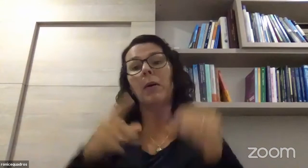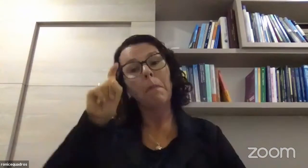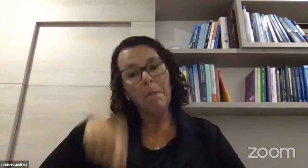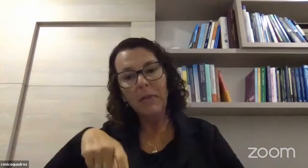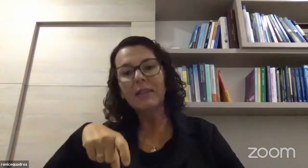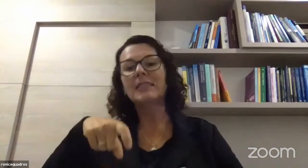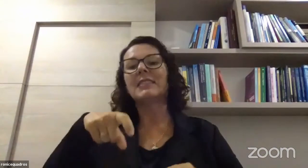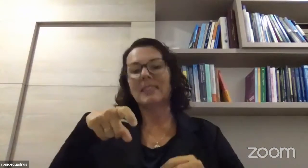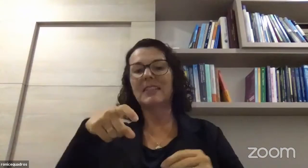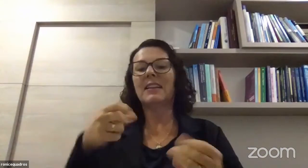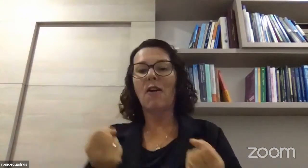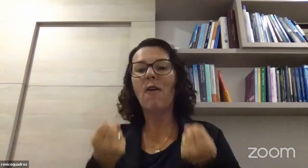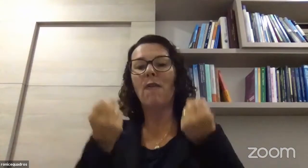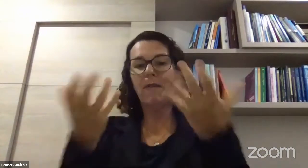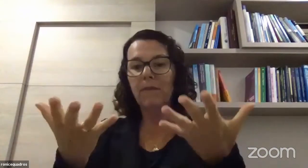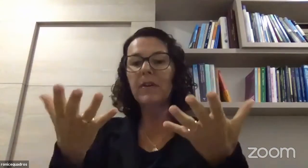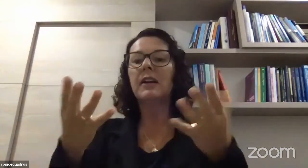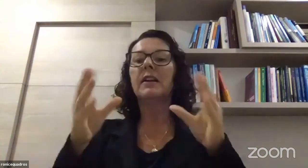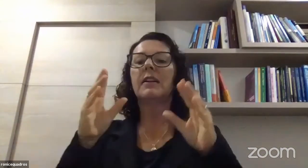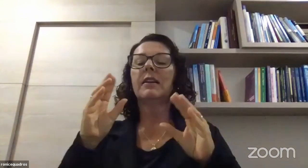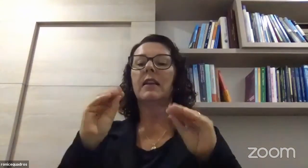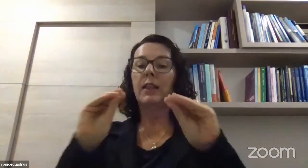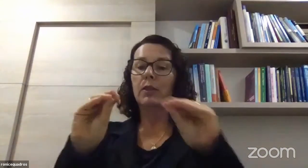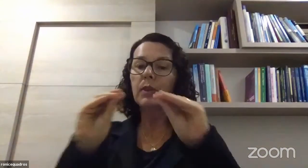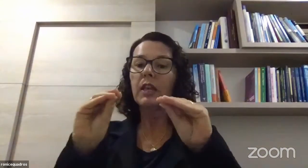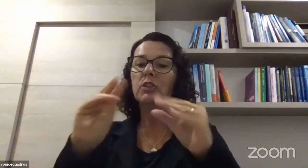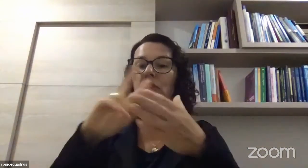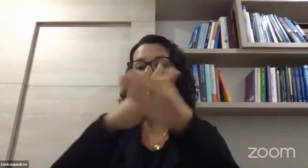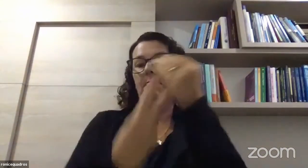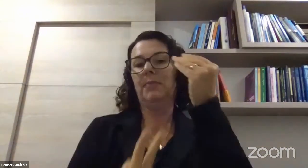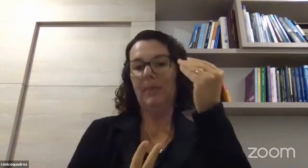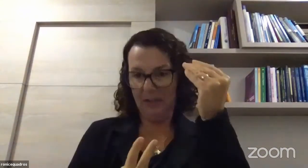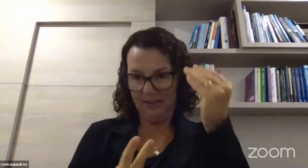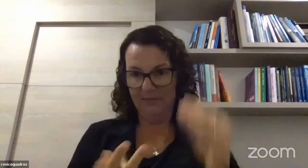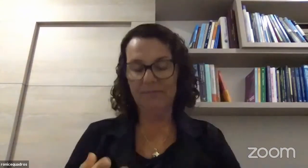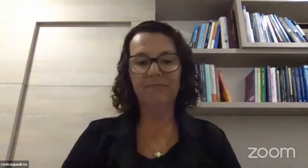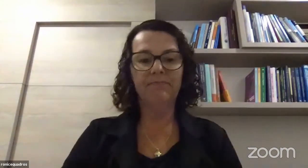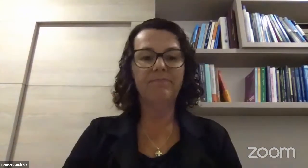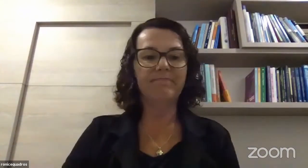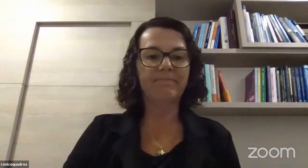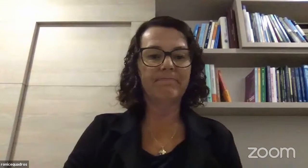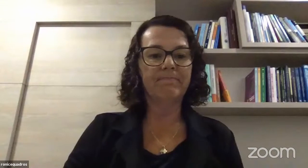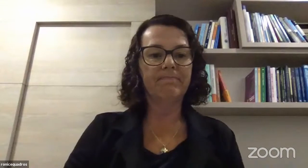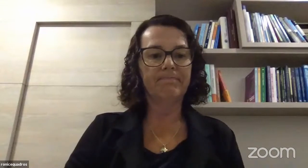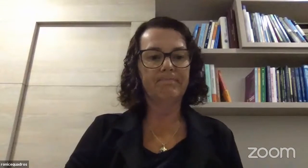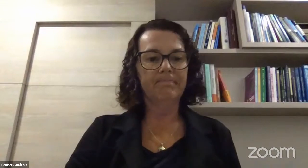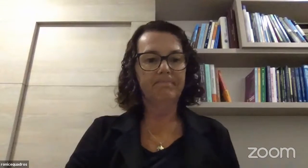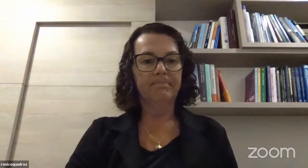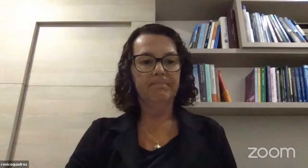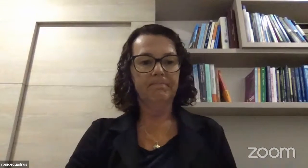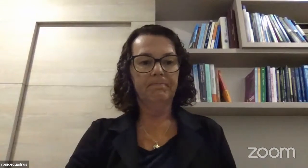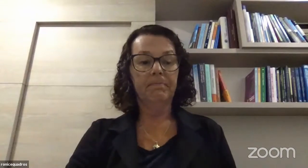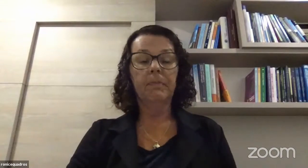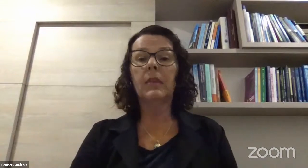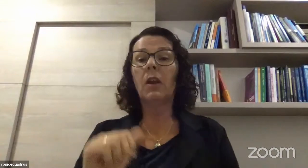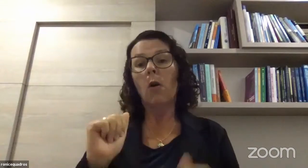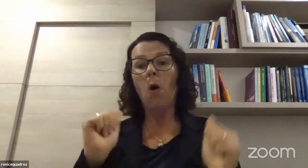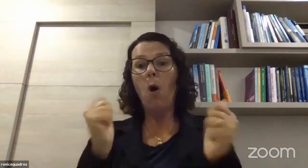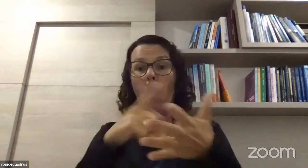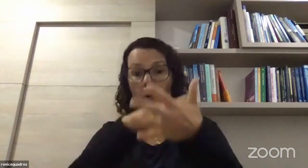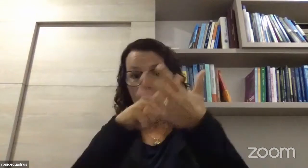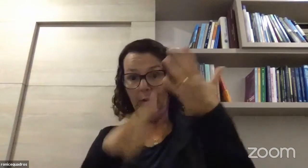their country. So they are bilingual, and providing this bilingual education is important for them as